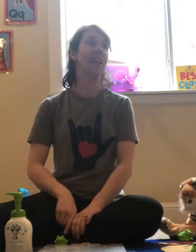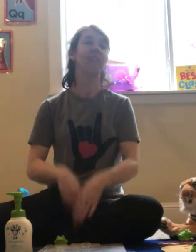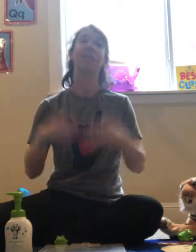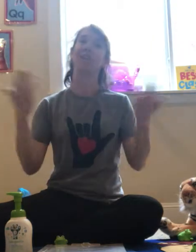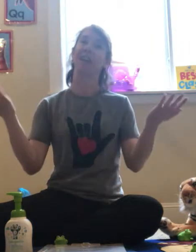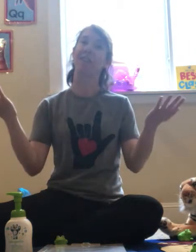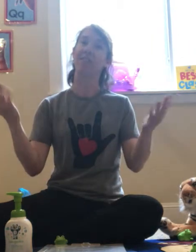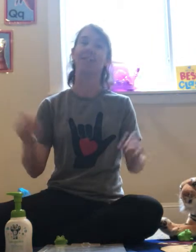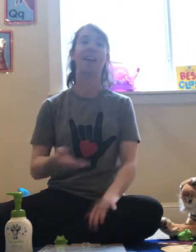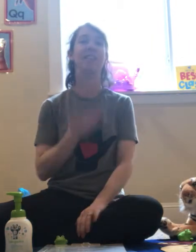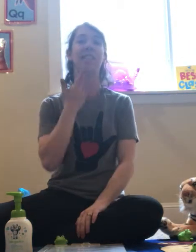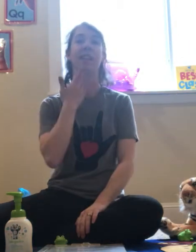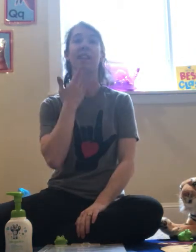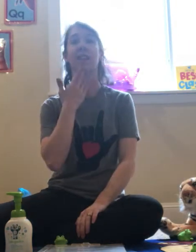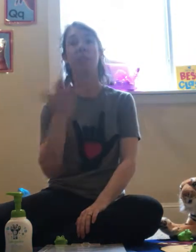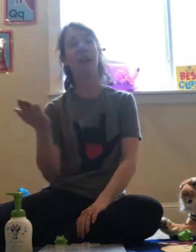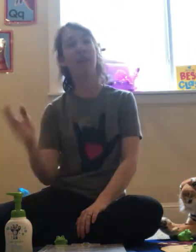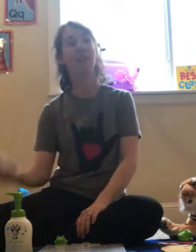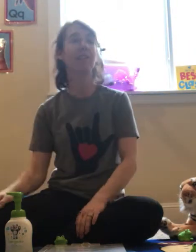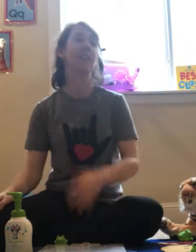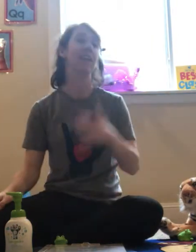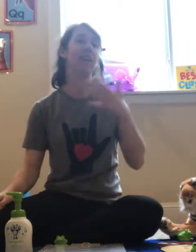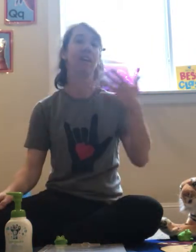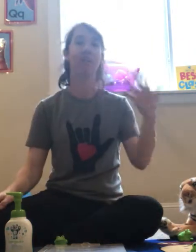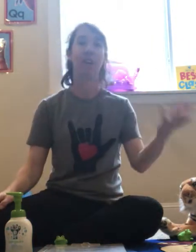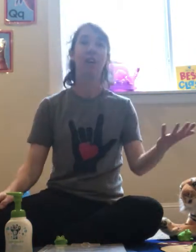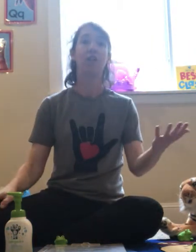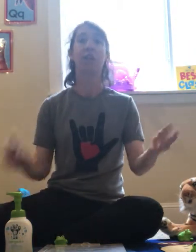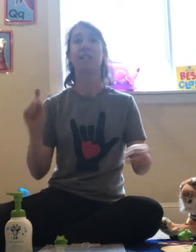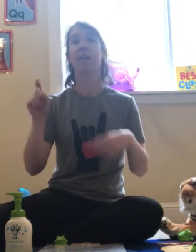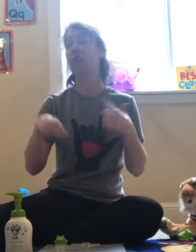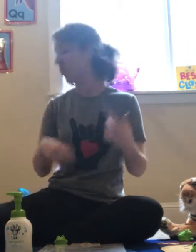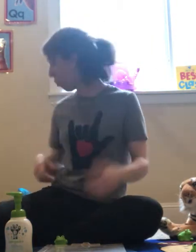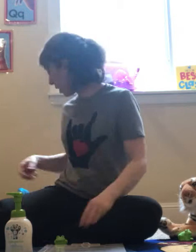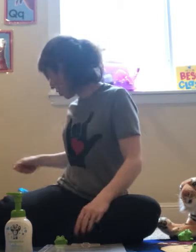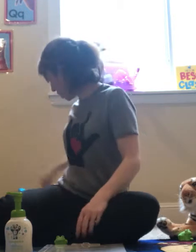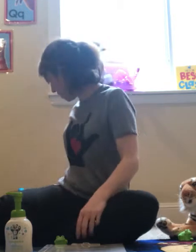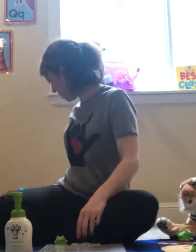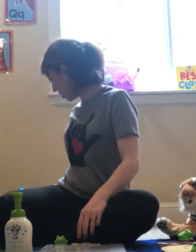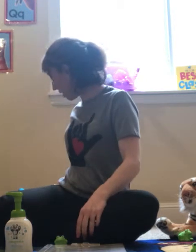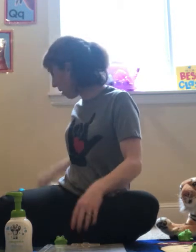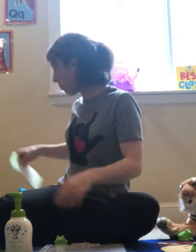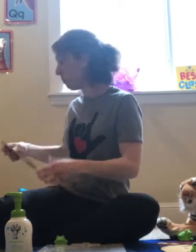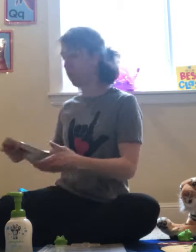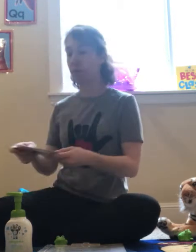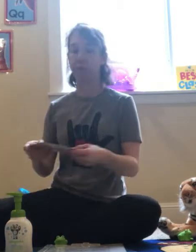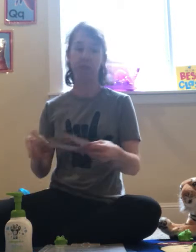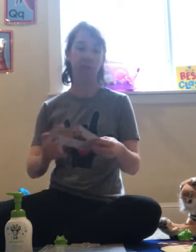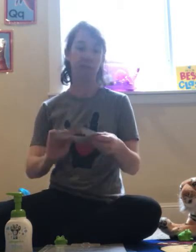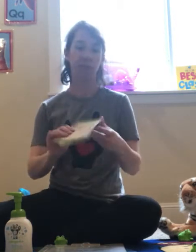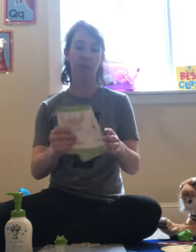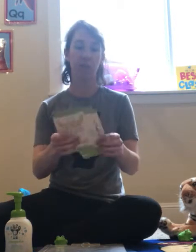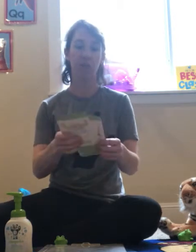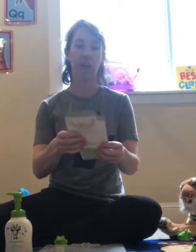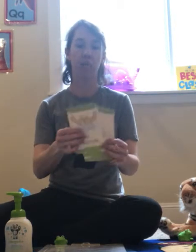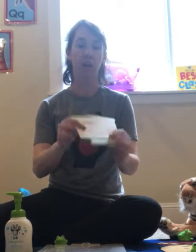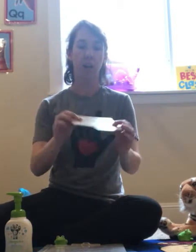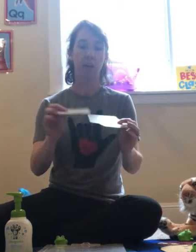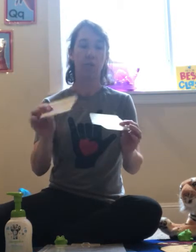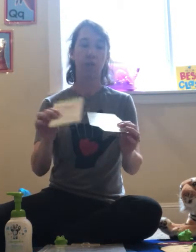Then that kind of ends class, and I thank the parents. I say, do you guys have any questions? If we did have, extra time, making